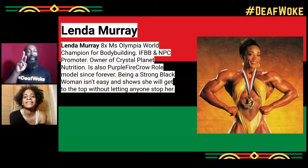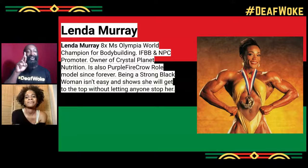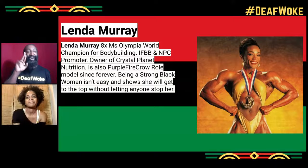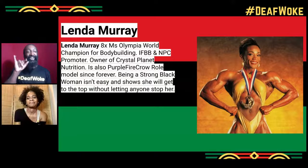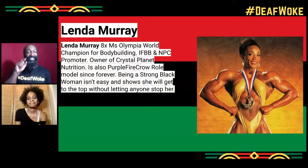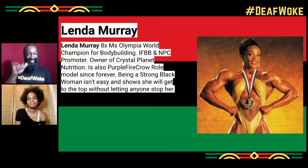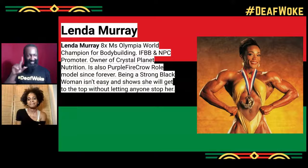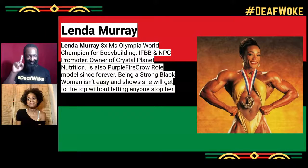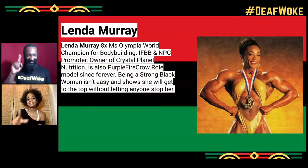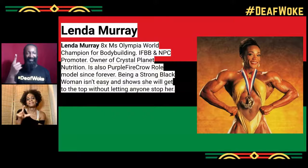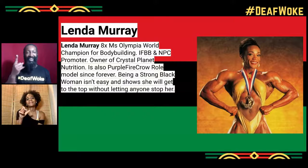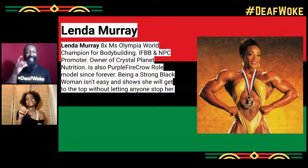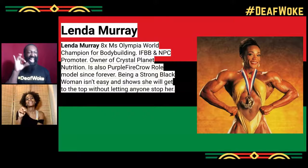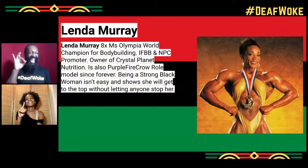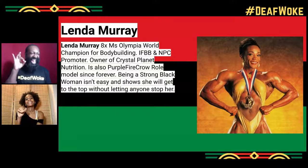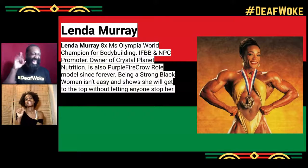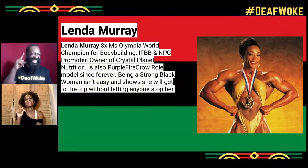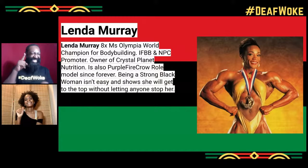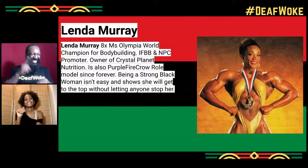Linda Murray.